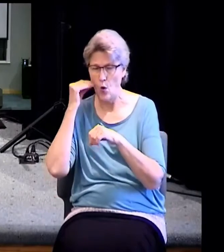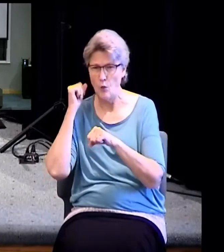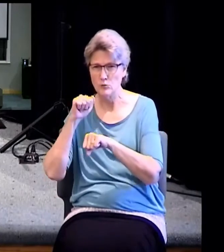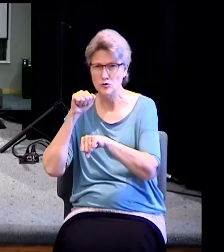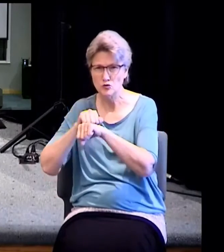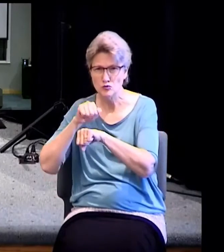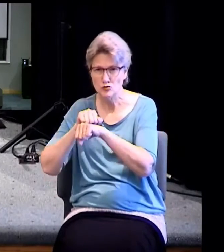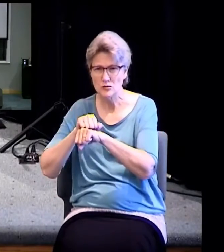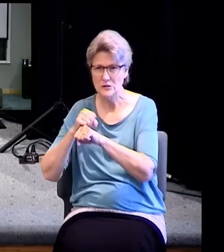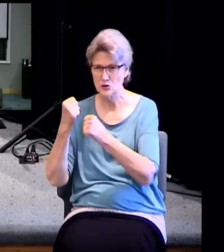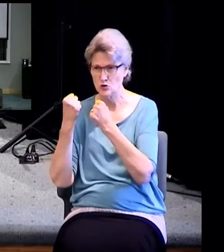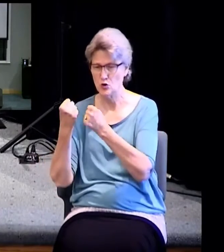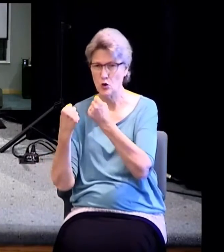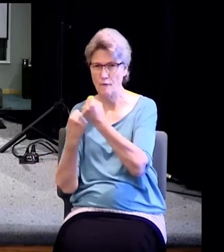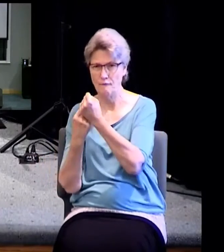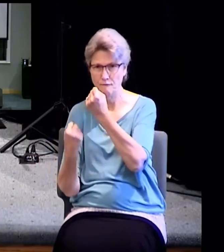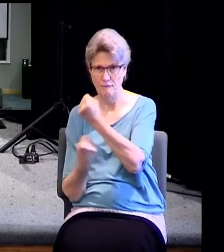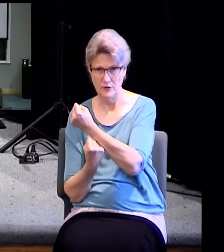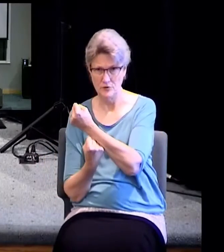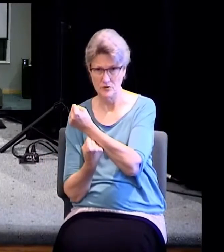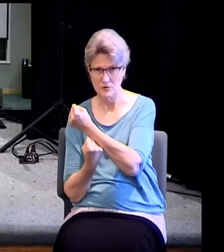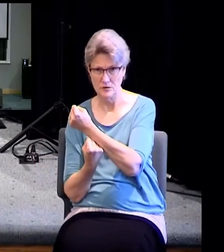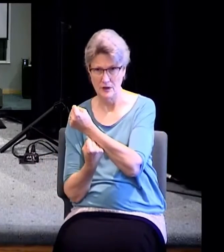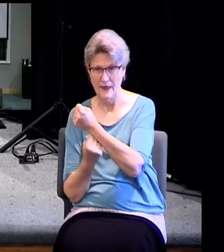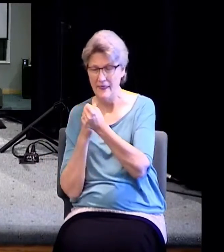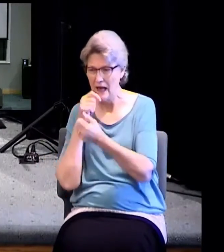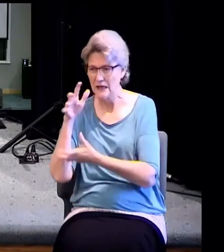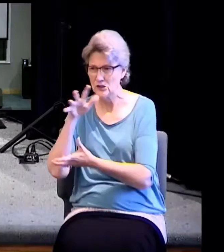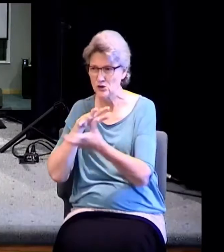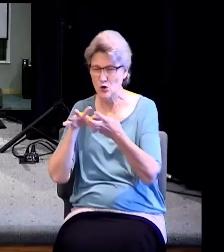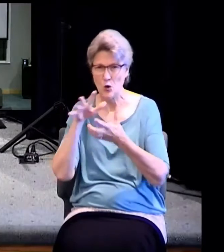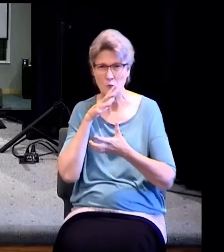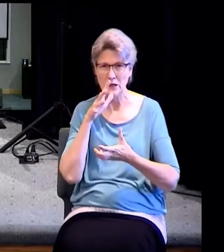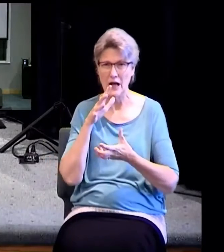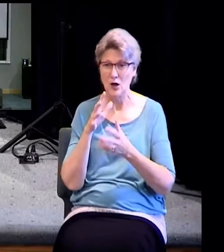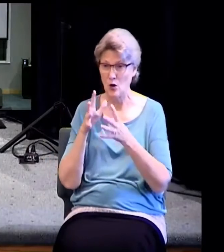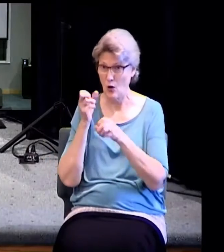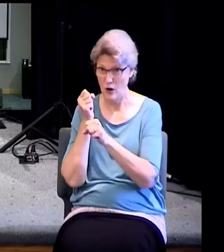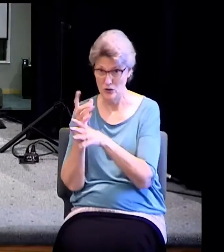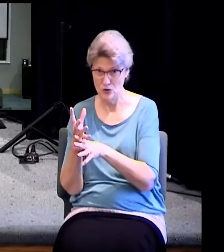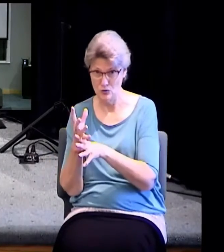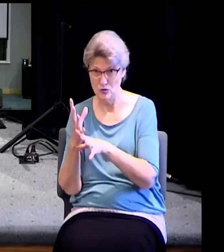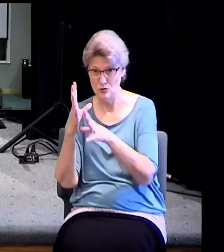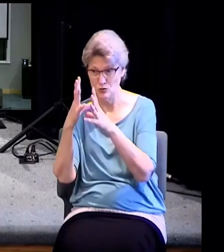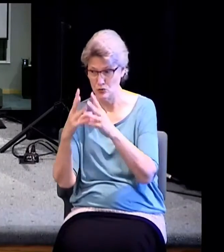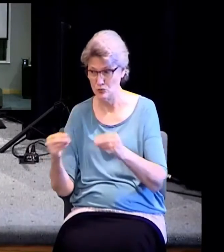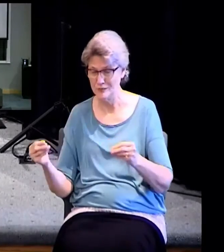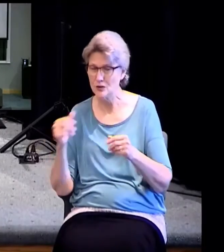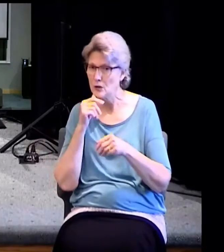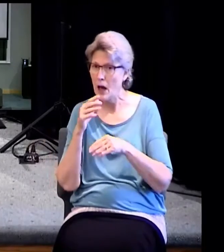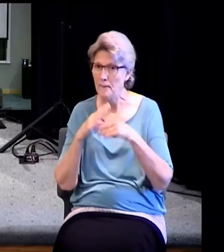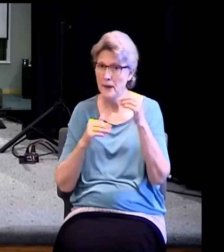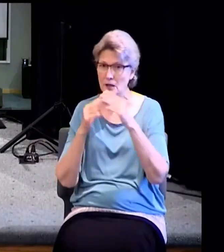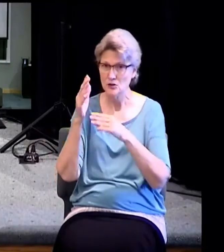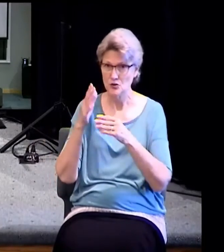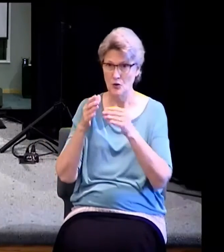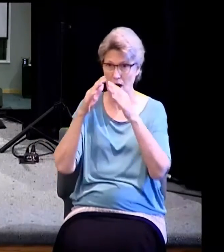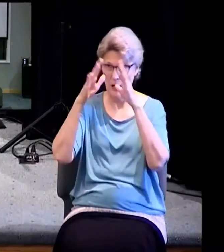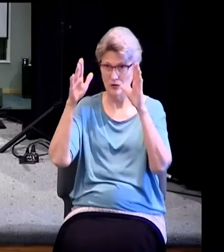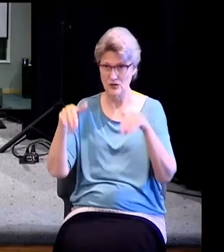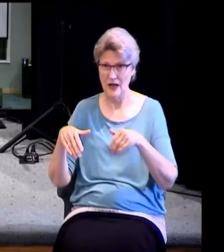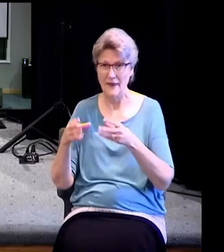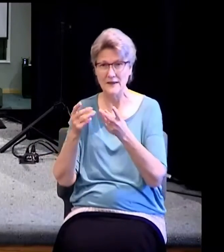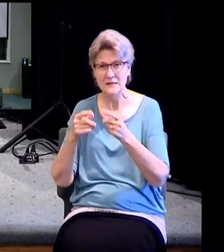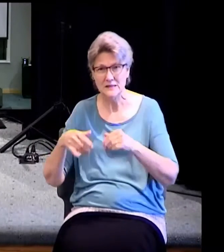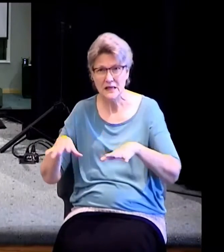sheen, because then any storm will not take you out. Don't build your house on the sands of this world that will